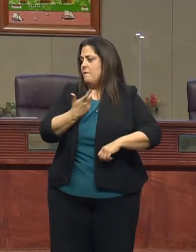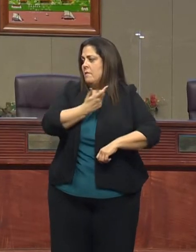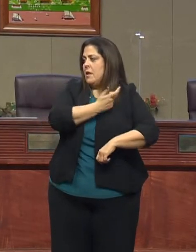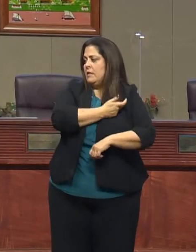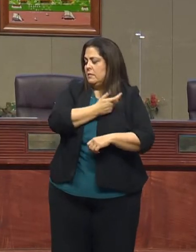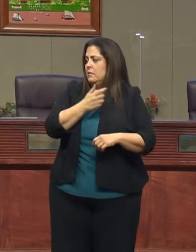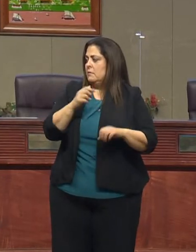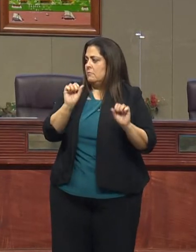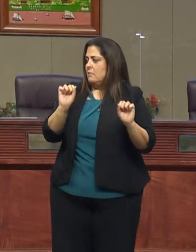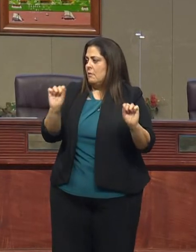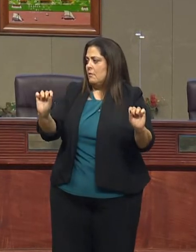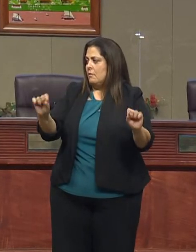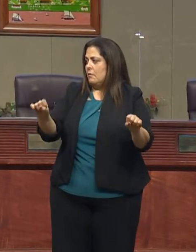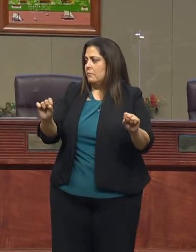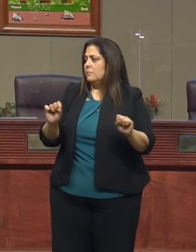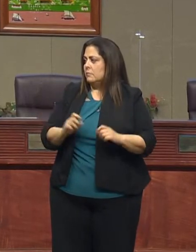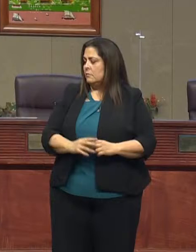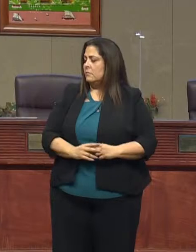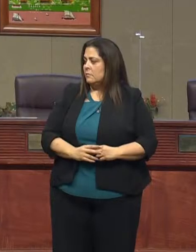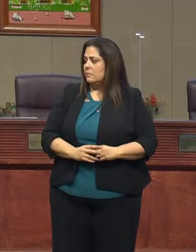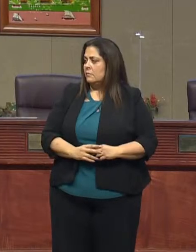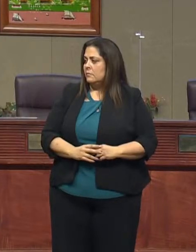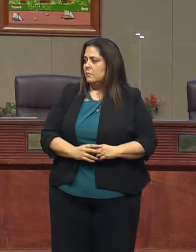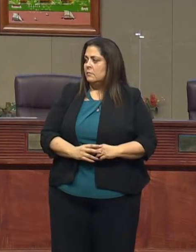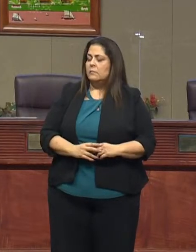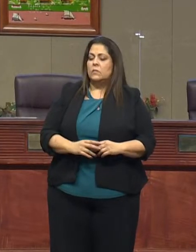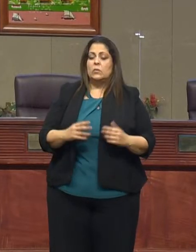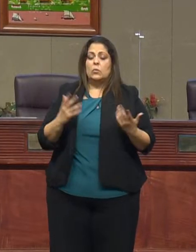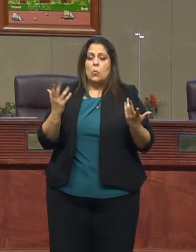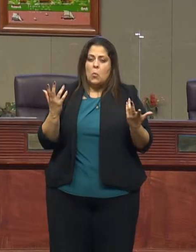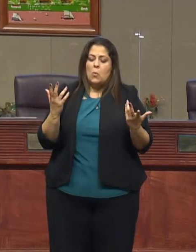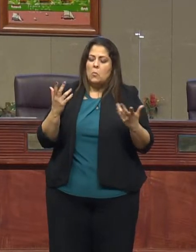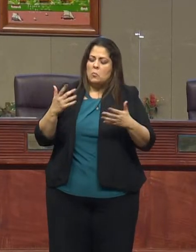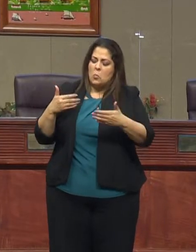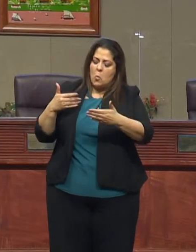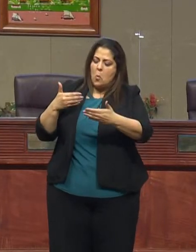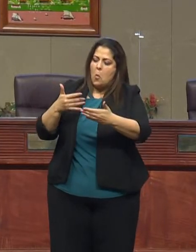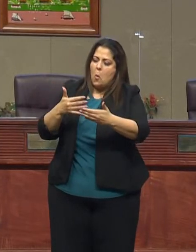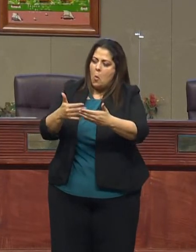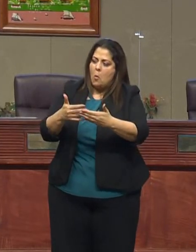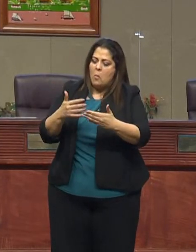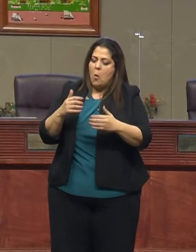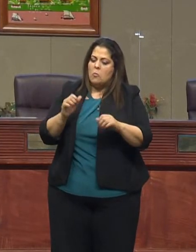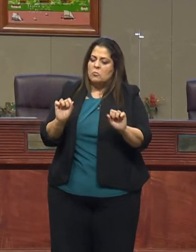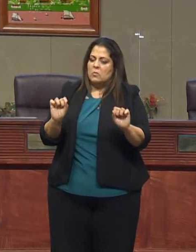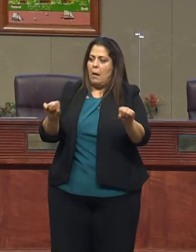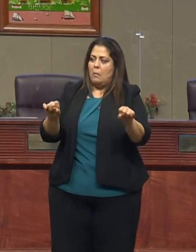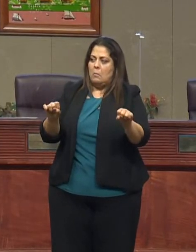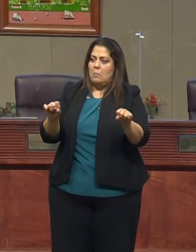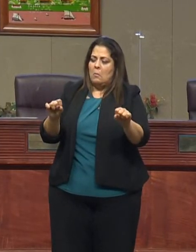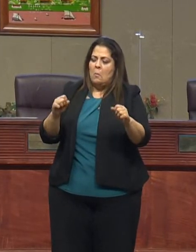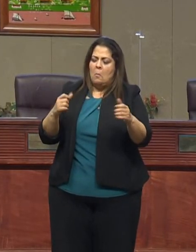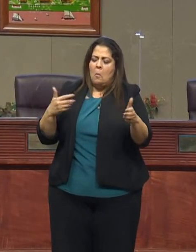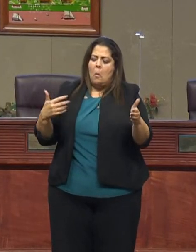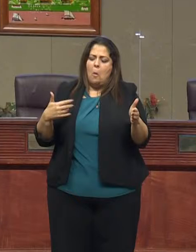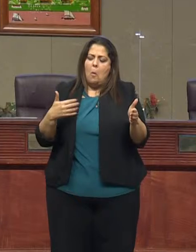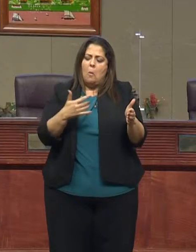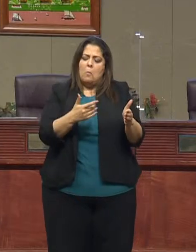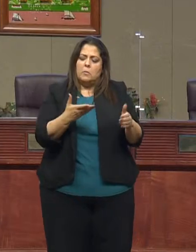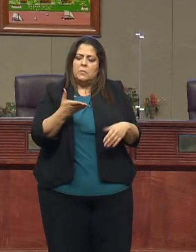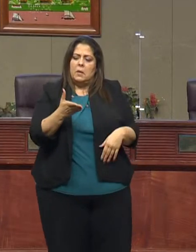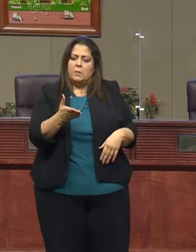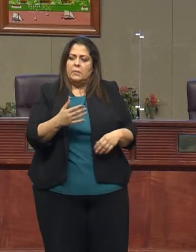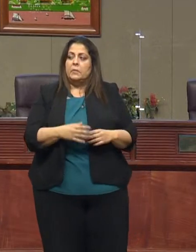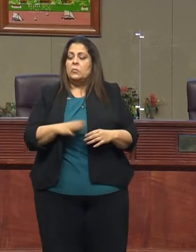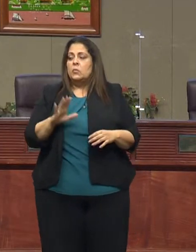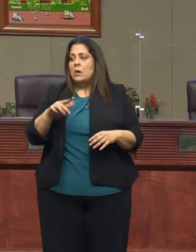have access to the vaccine at that point. So we're getting to that point, and I believe that,